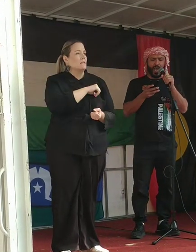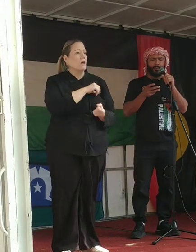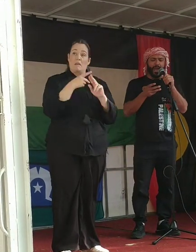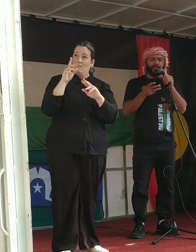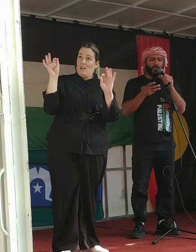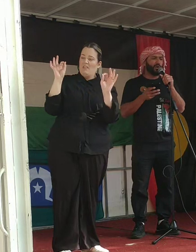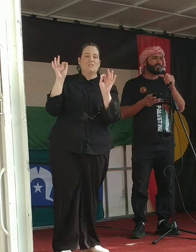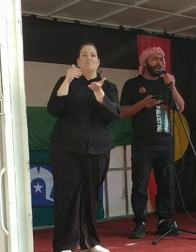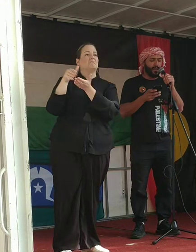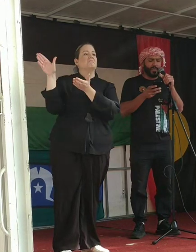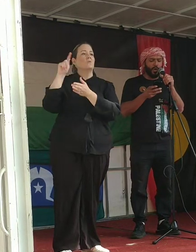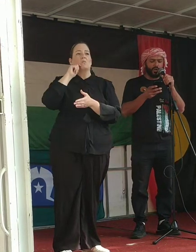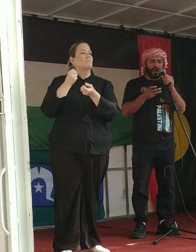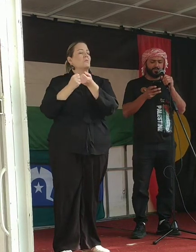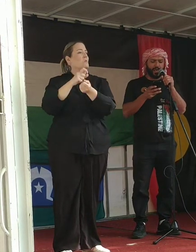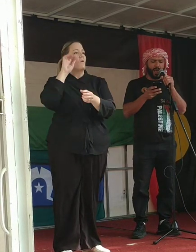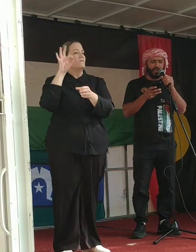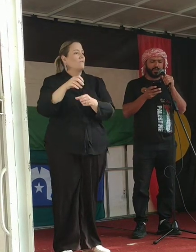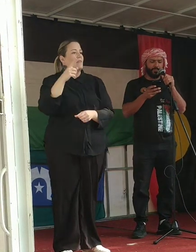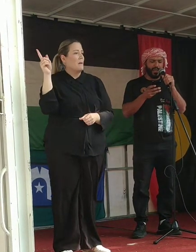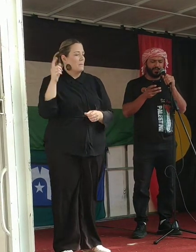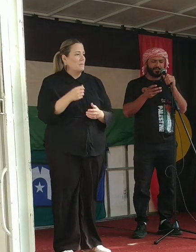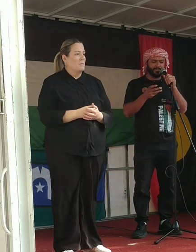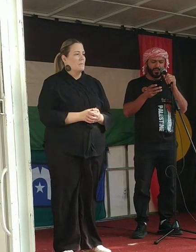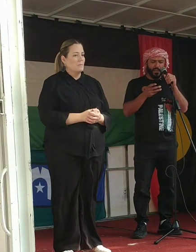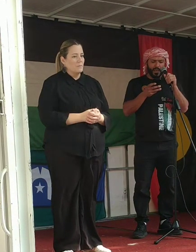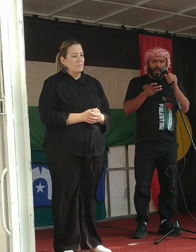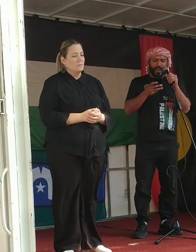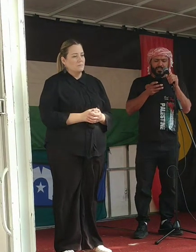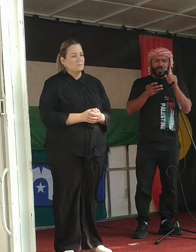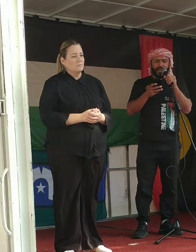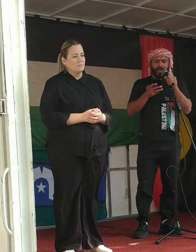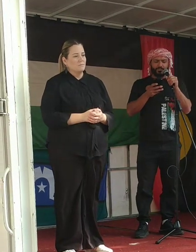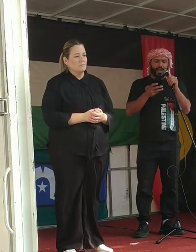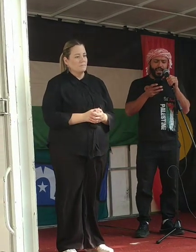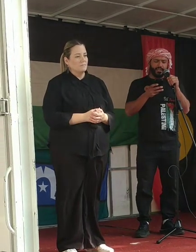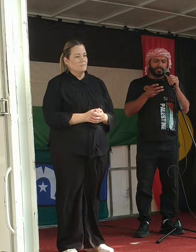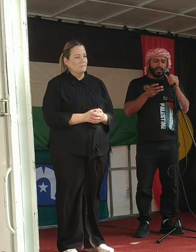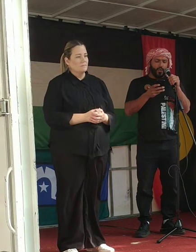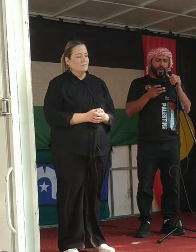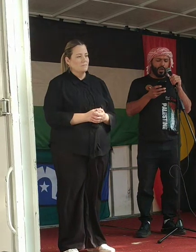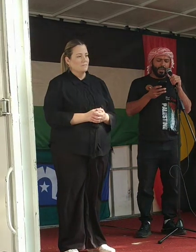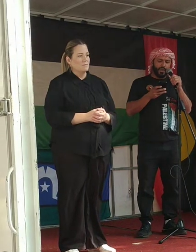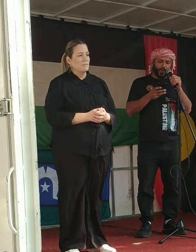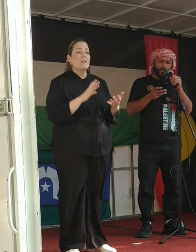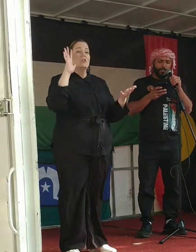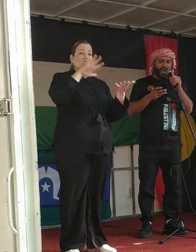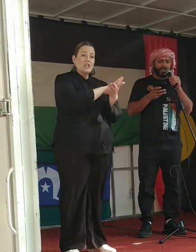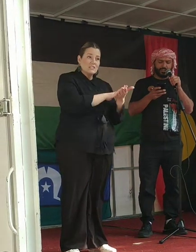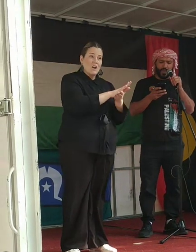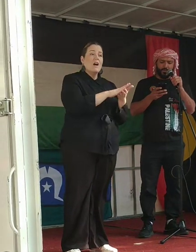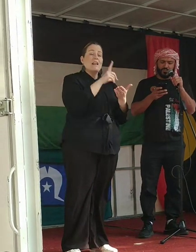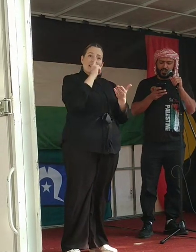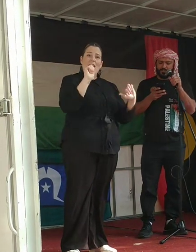anything about the war crimes that are being committed. It can come to an end when we